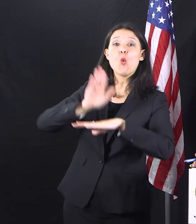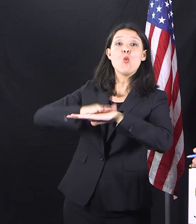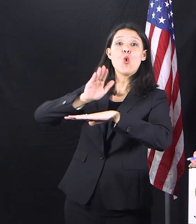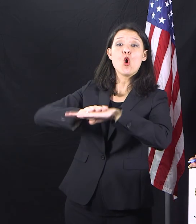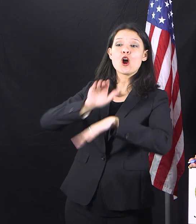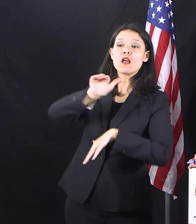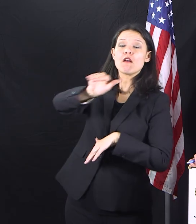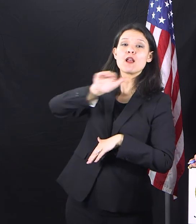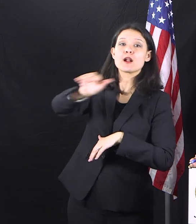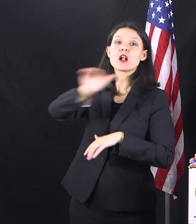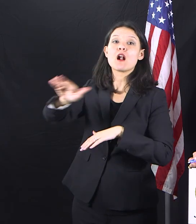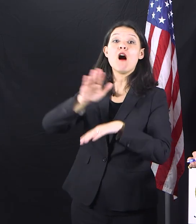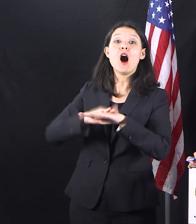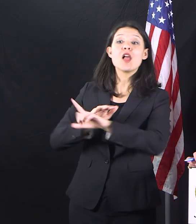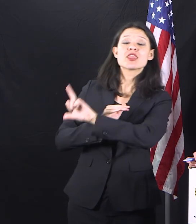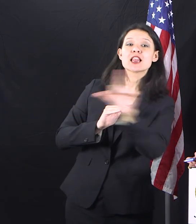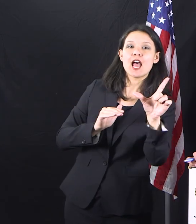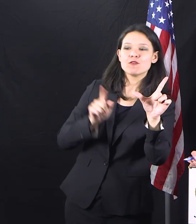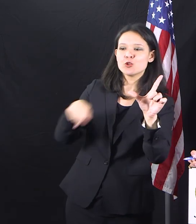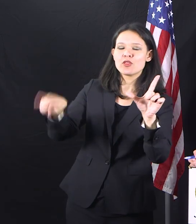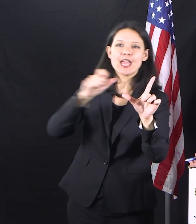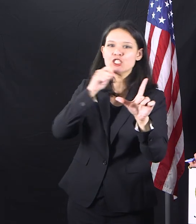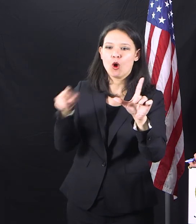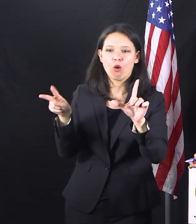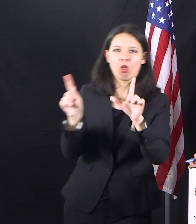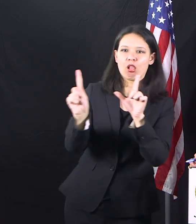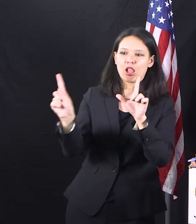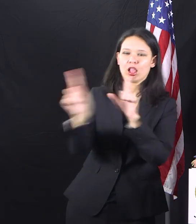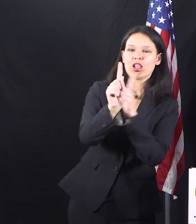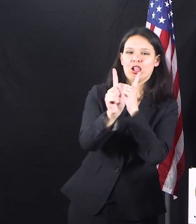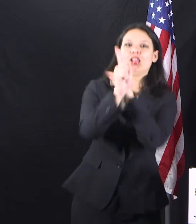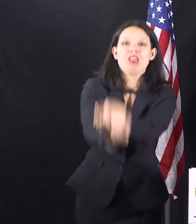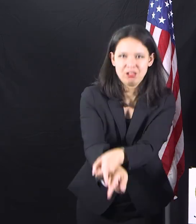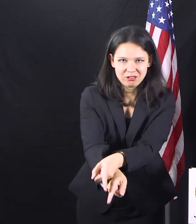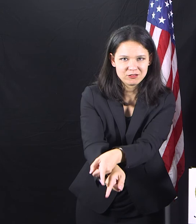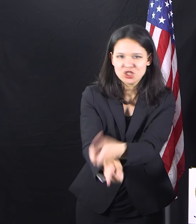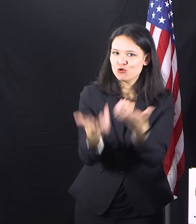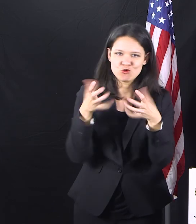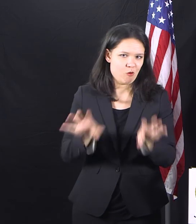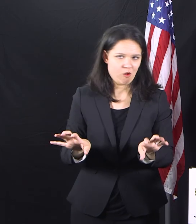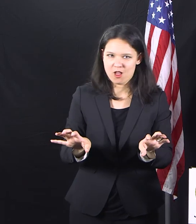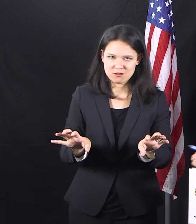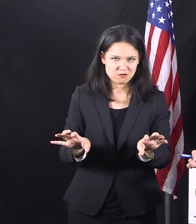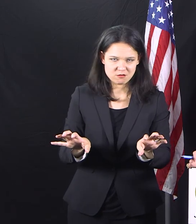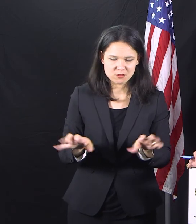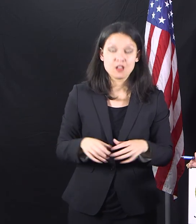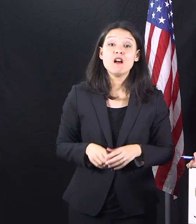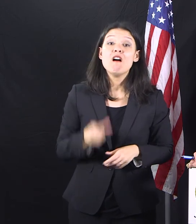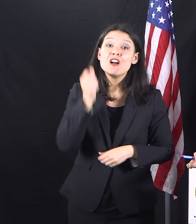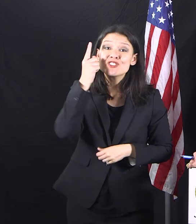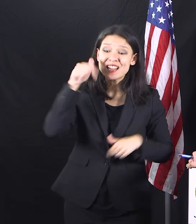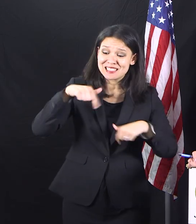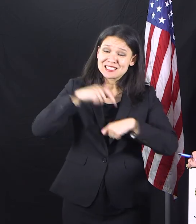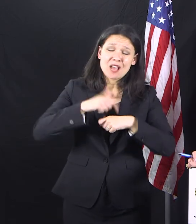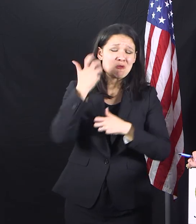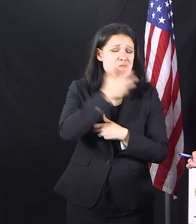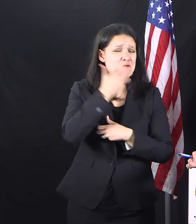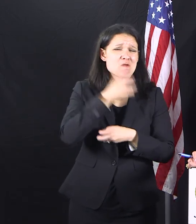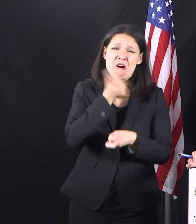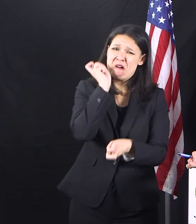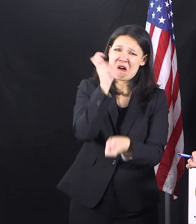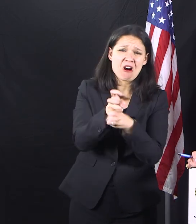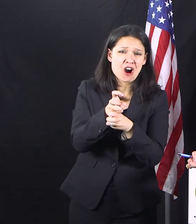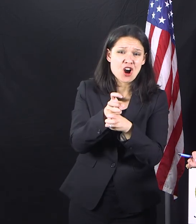and passing on the left so they don't step over in front of you. It's a difficult time, but stay healthy while